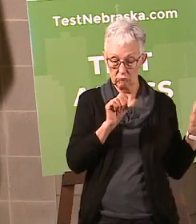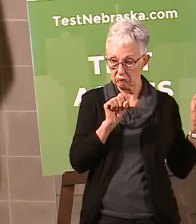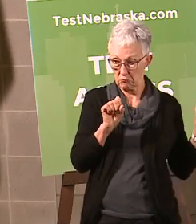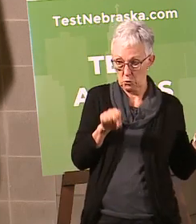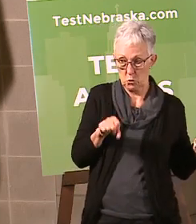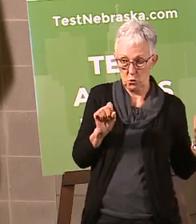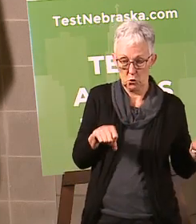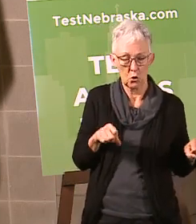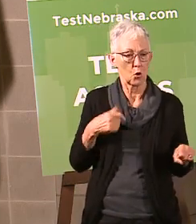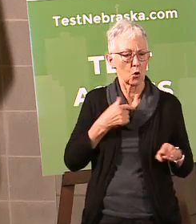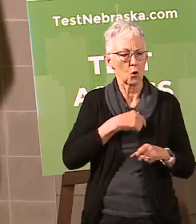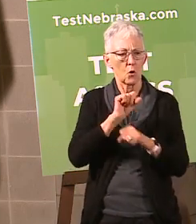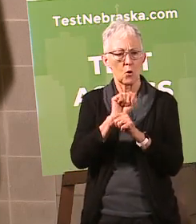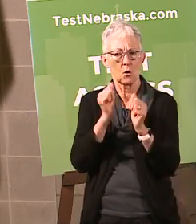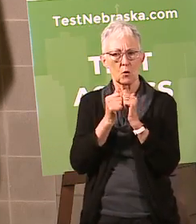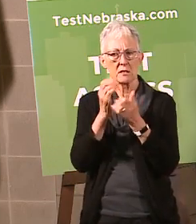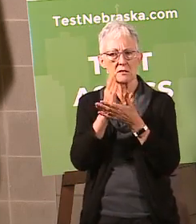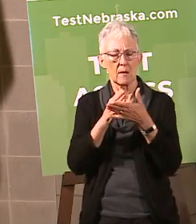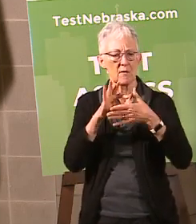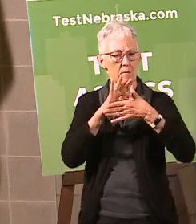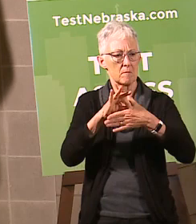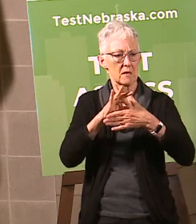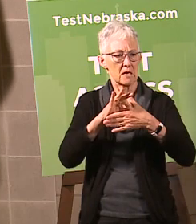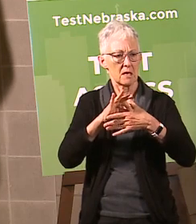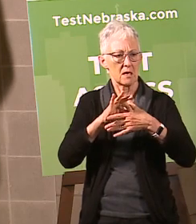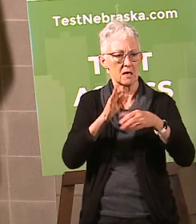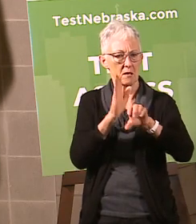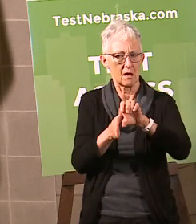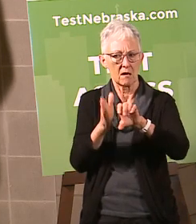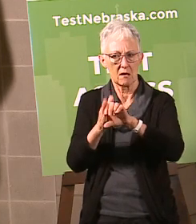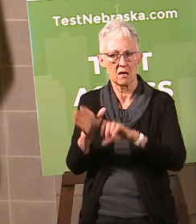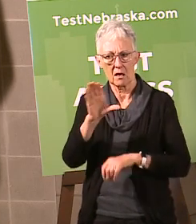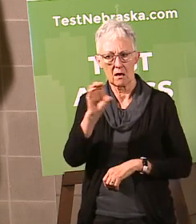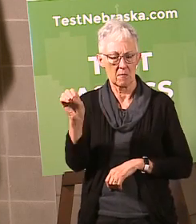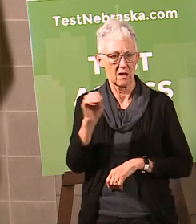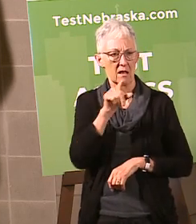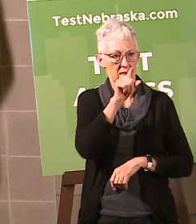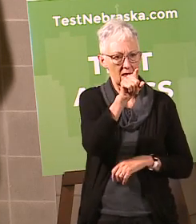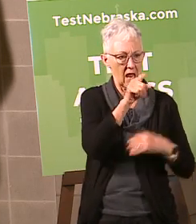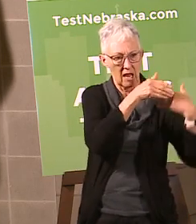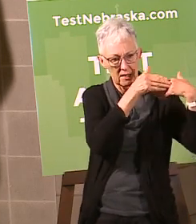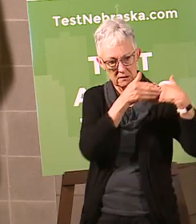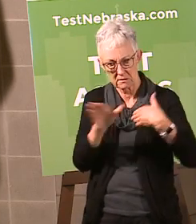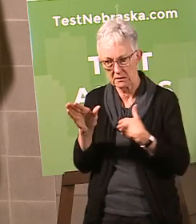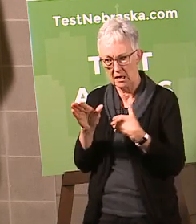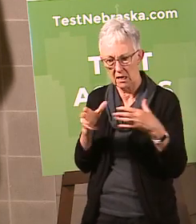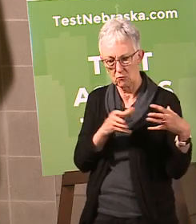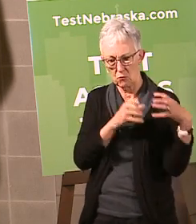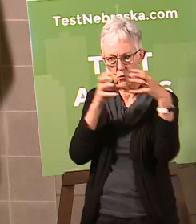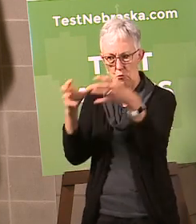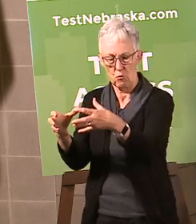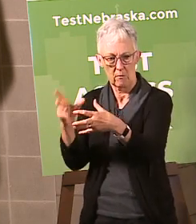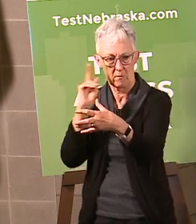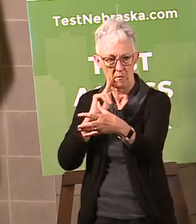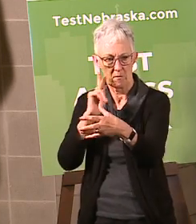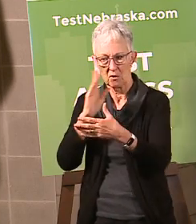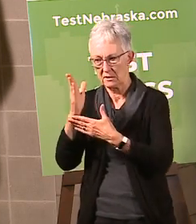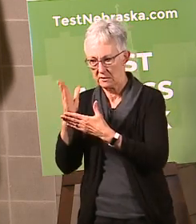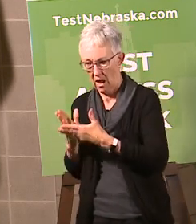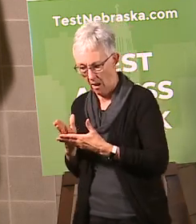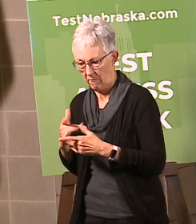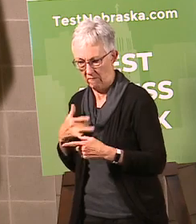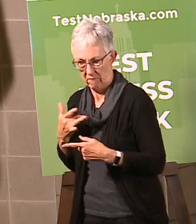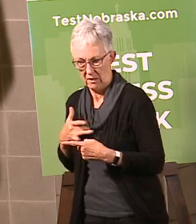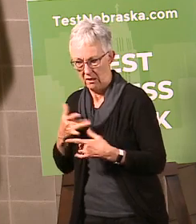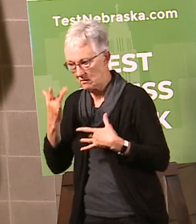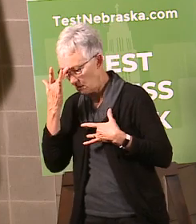work with some of the meat processors and they send us people, when they're encouraging their people to come take tests, that's a potential there that we're getting people who are